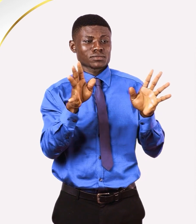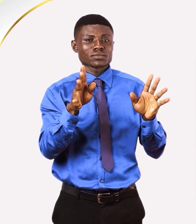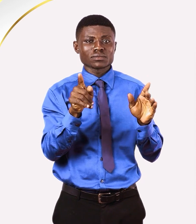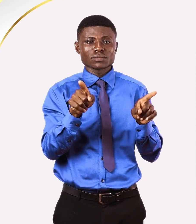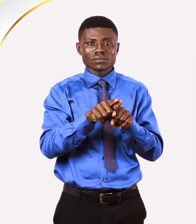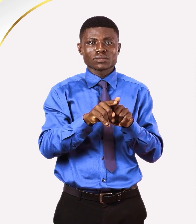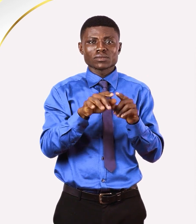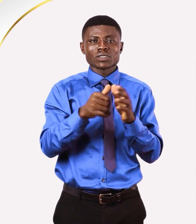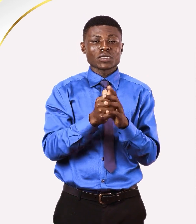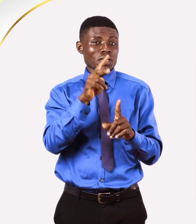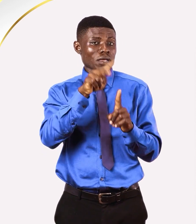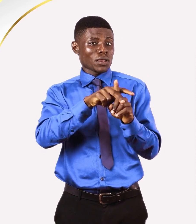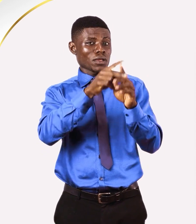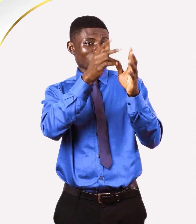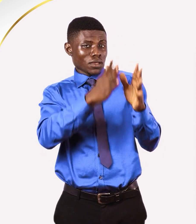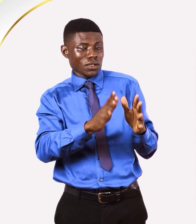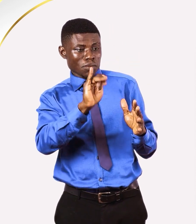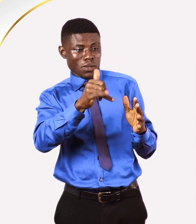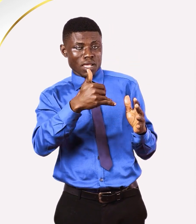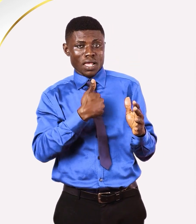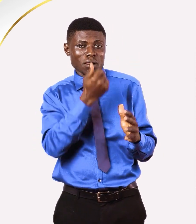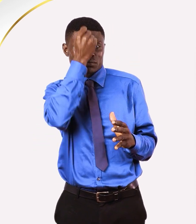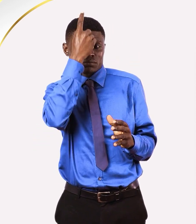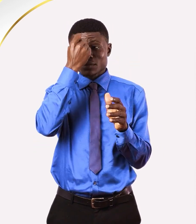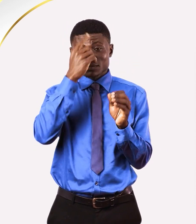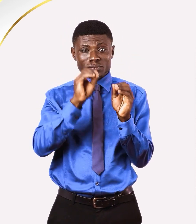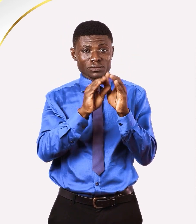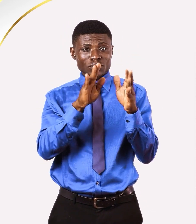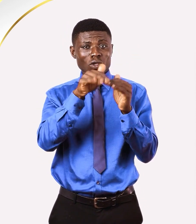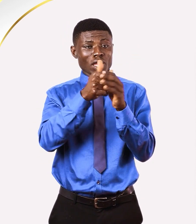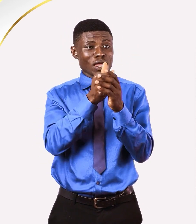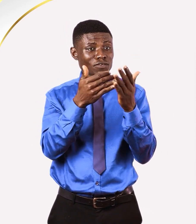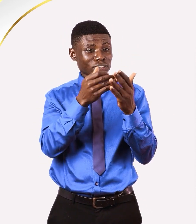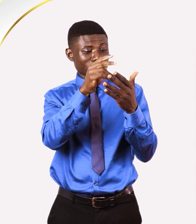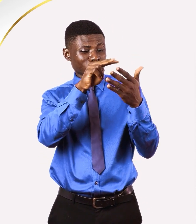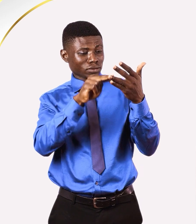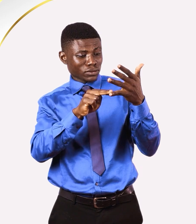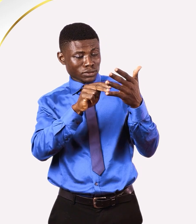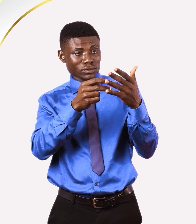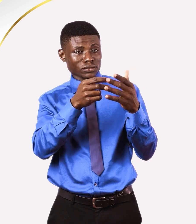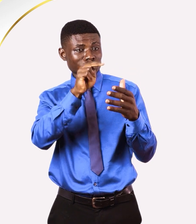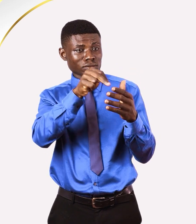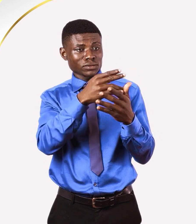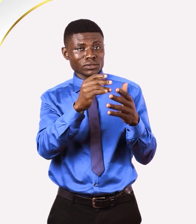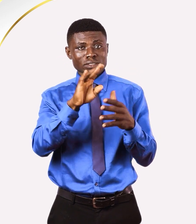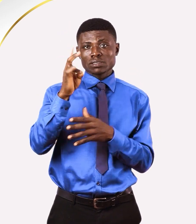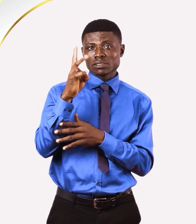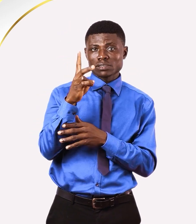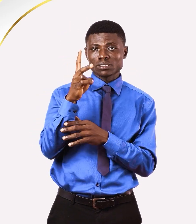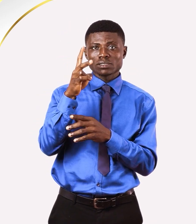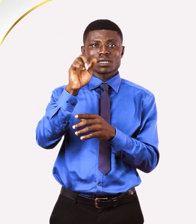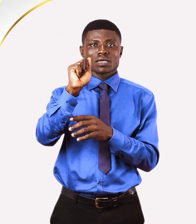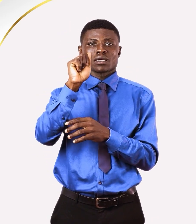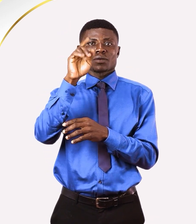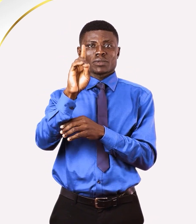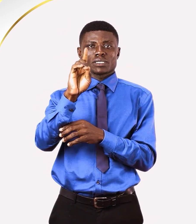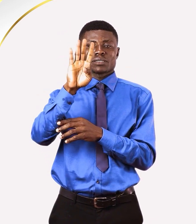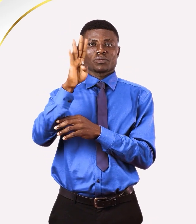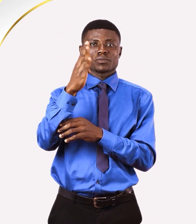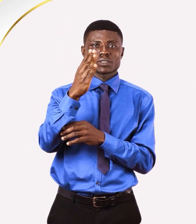applicant understands, and the applicant appear to have understood the content of the request.